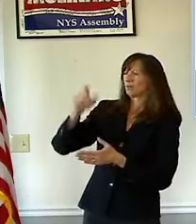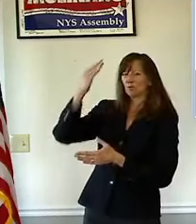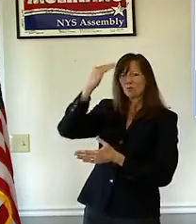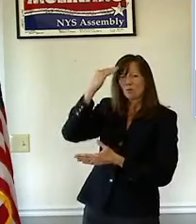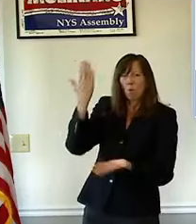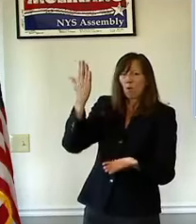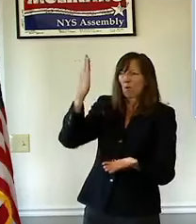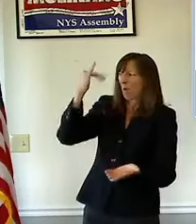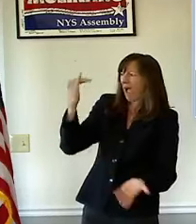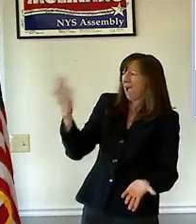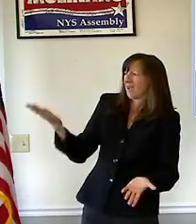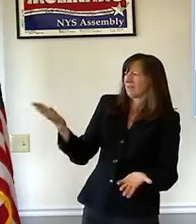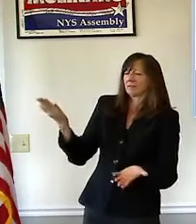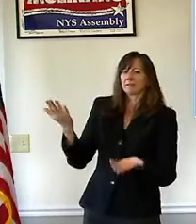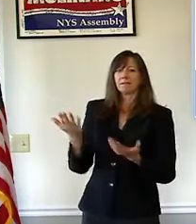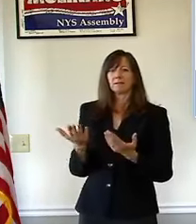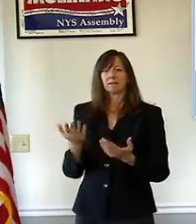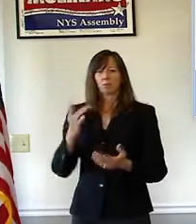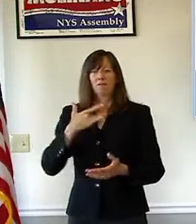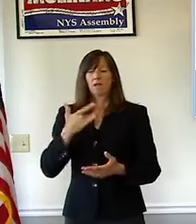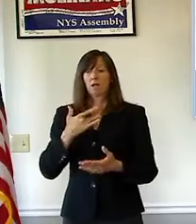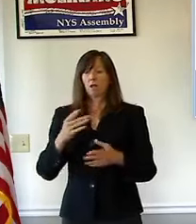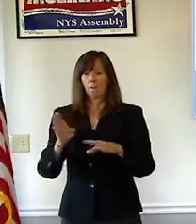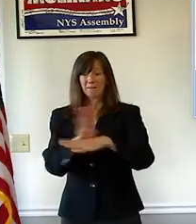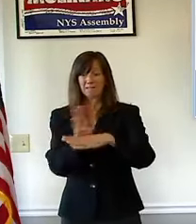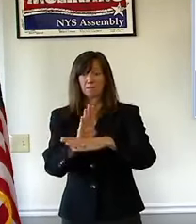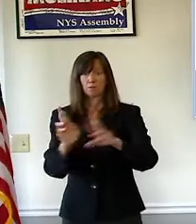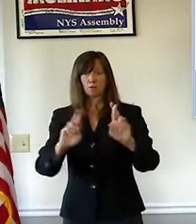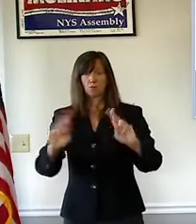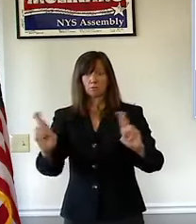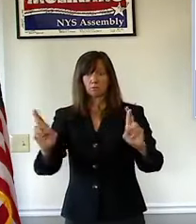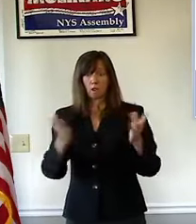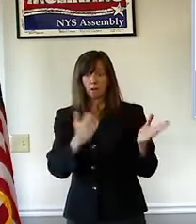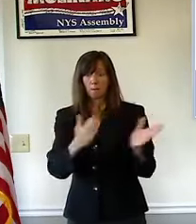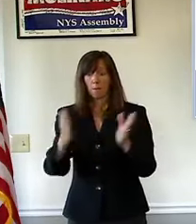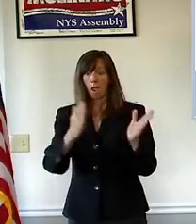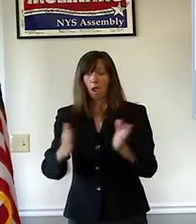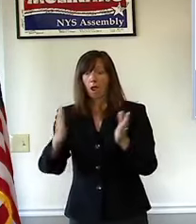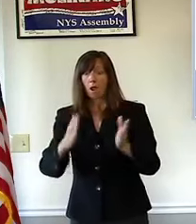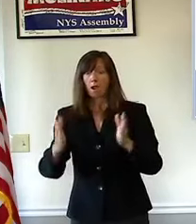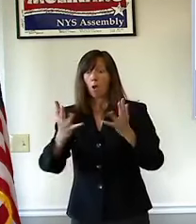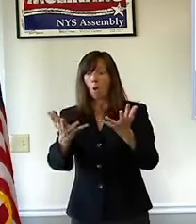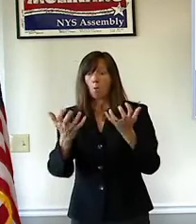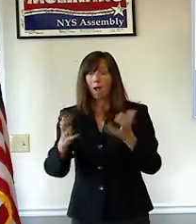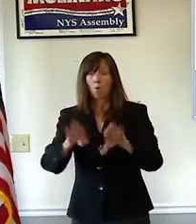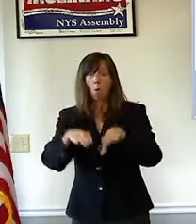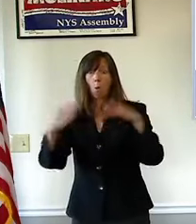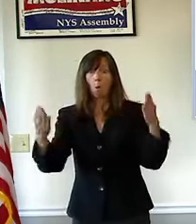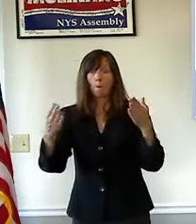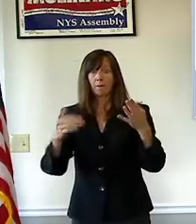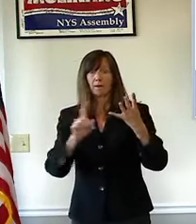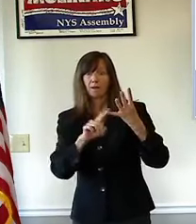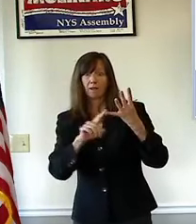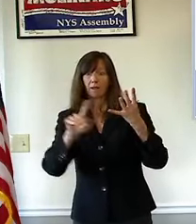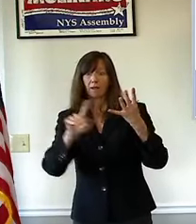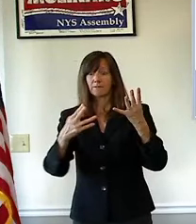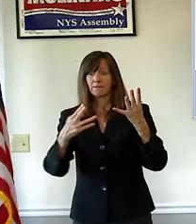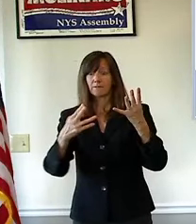a gut punch to businesses who were preparing for the start of reopening. So Mike asked